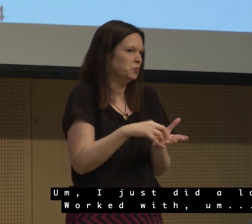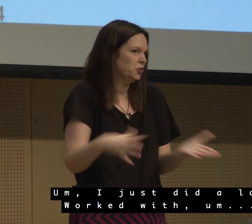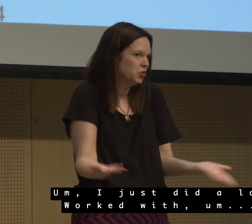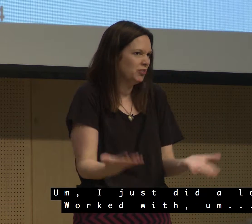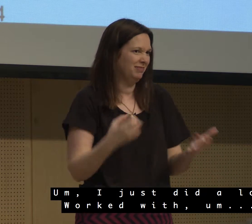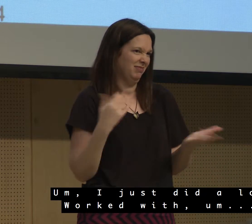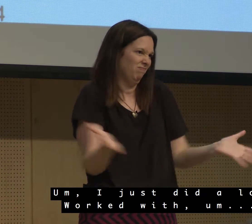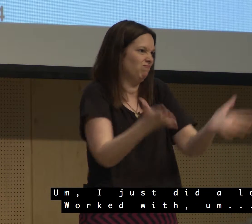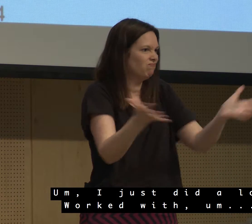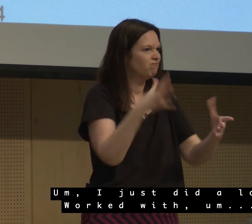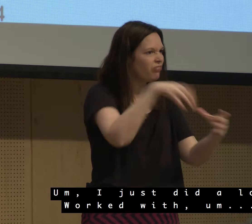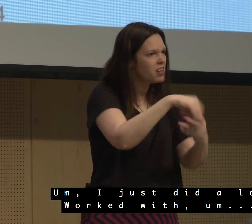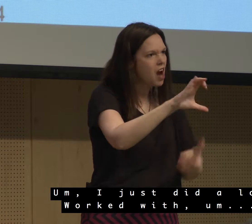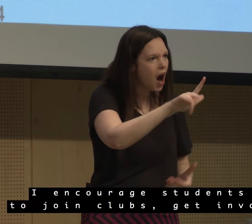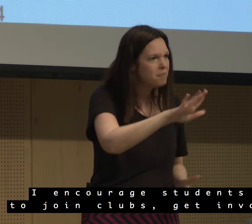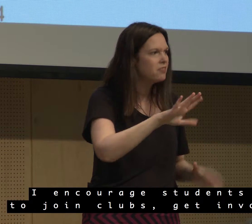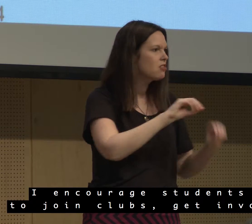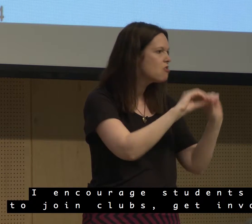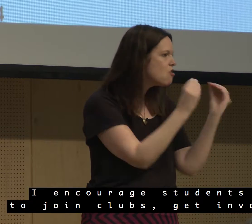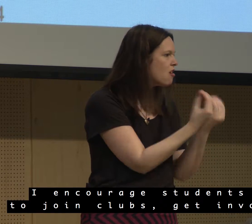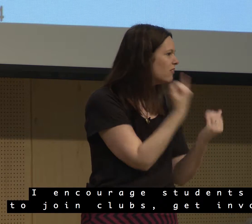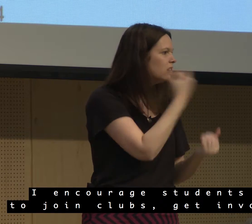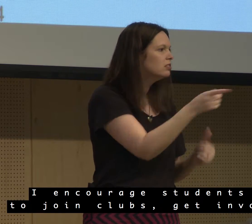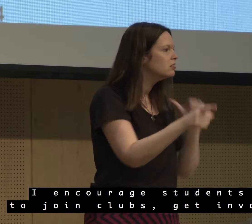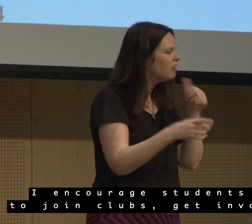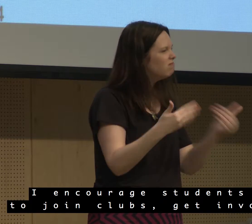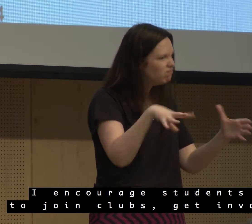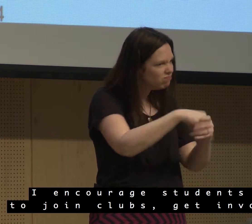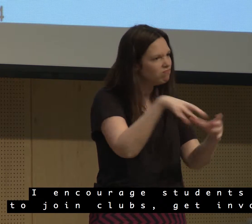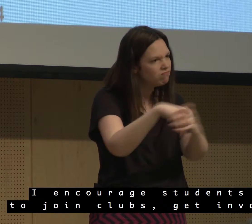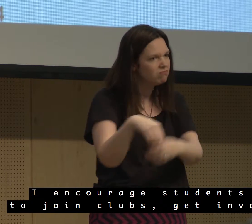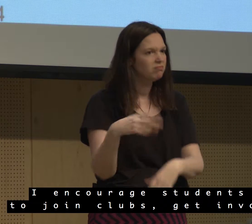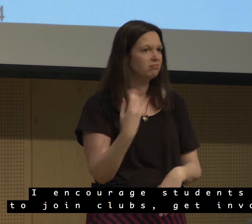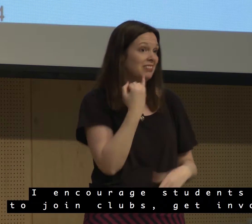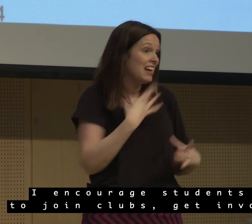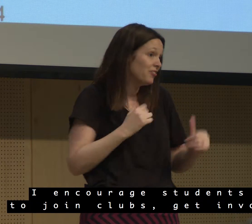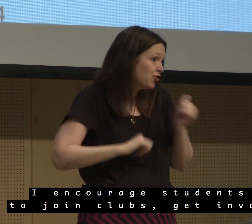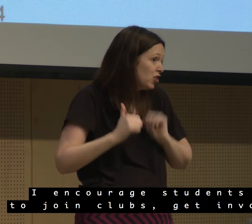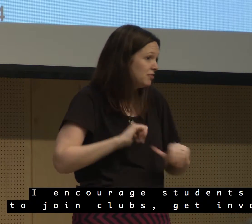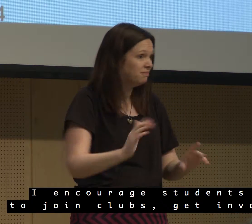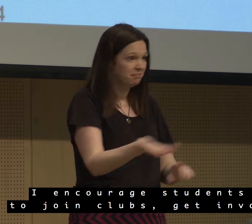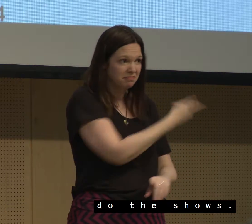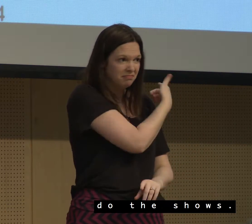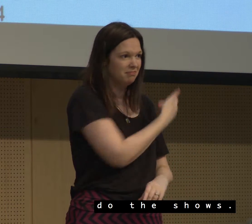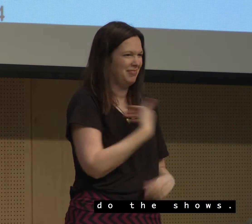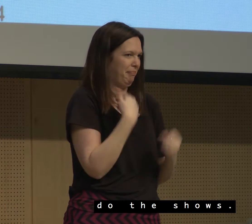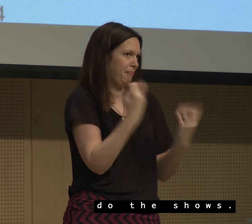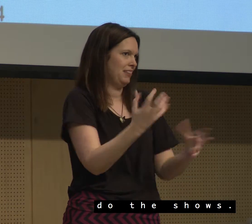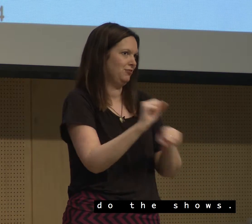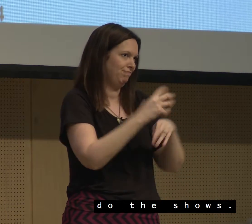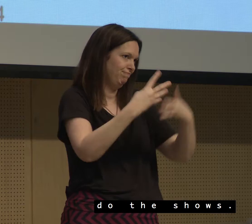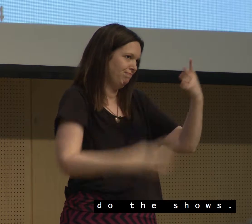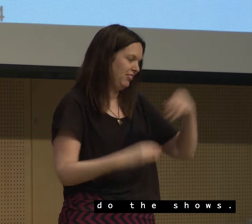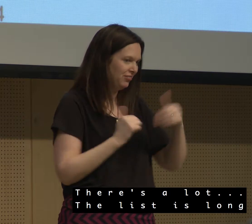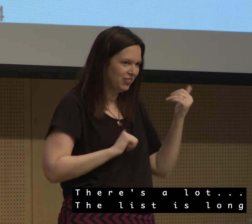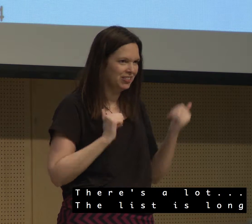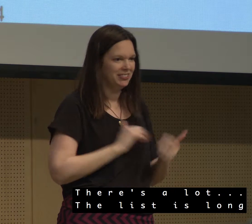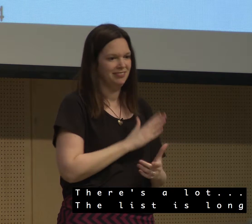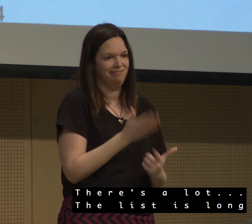did a lot of work with, I encourage students here to join clubs, get involved, do the shows. There's a lot, the list